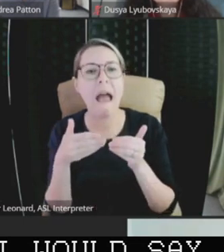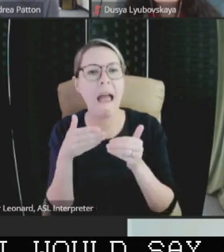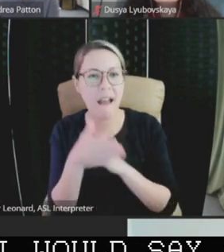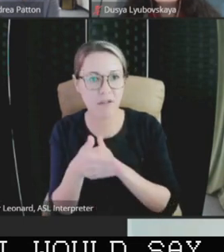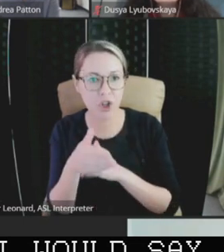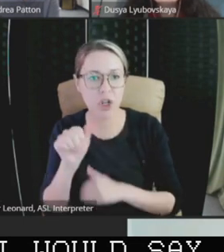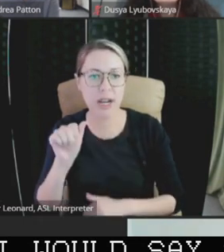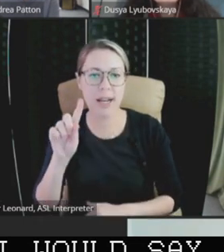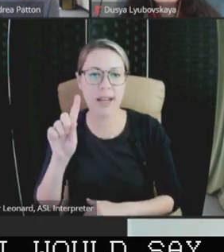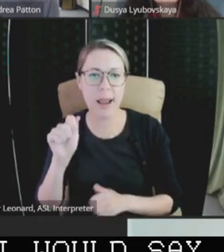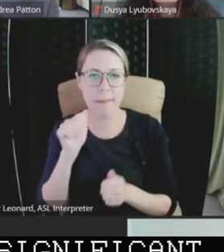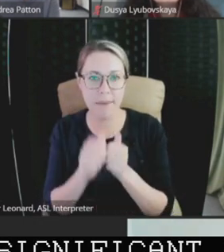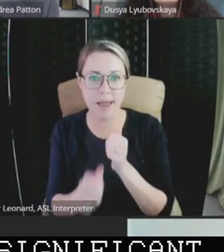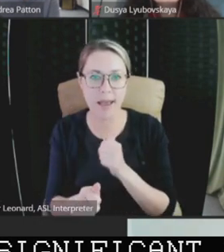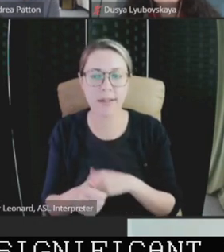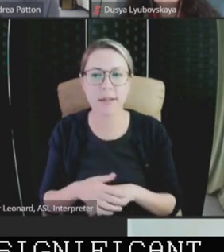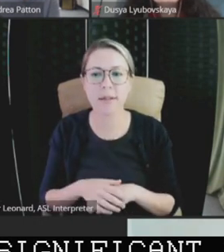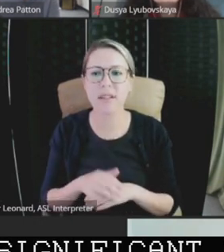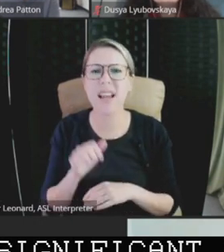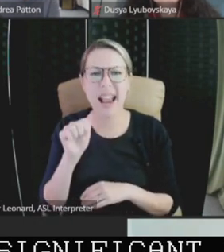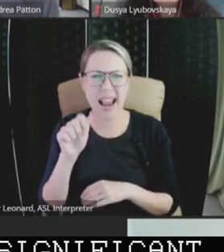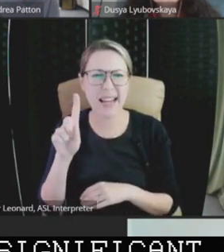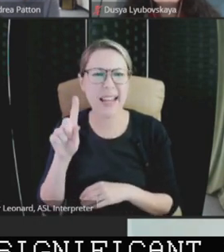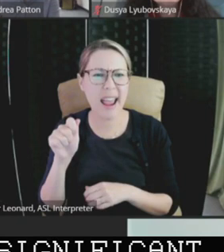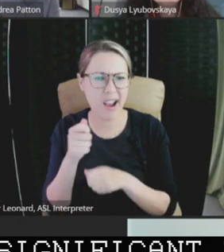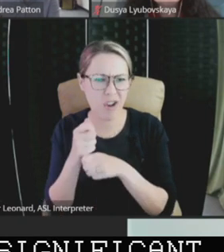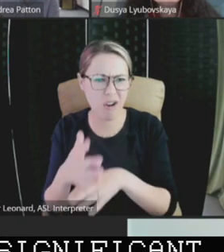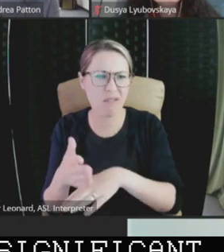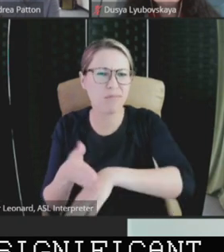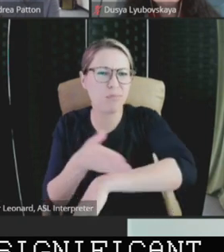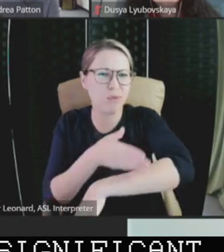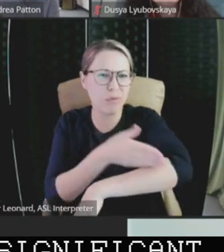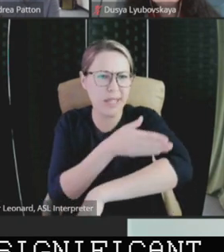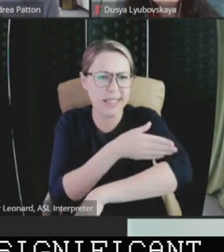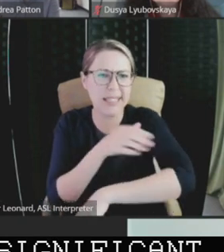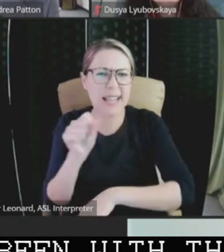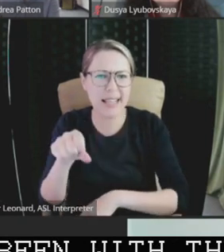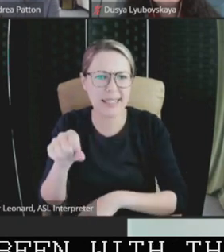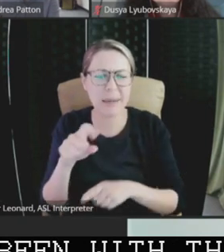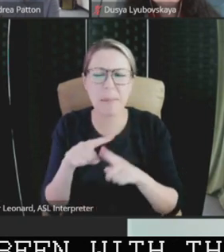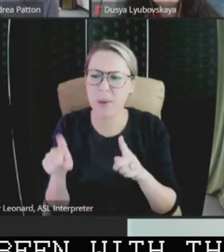the improvements, but there need to be more.